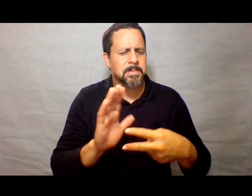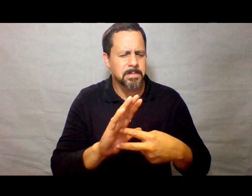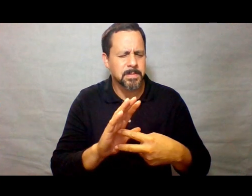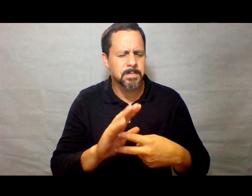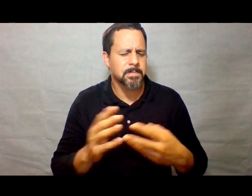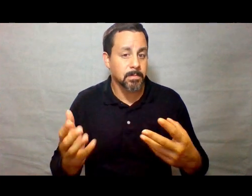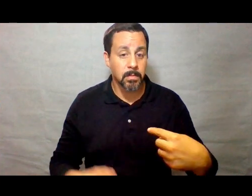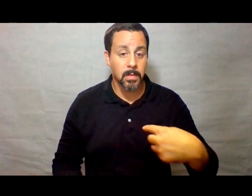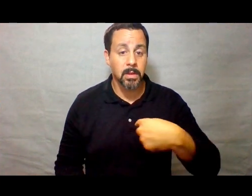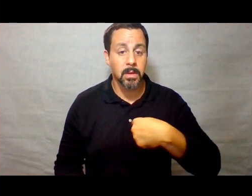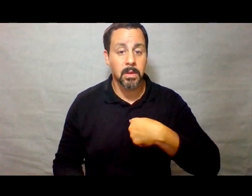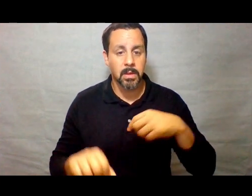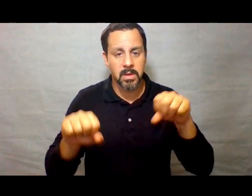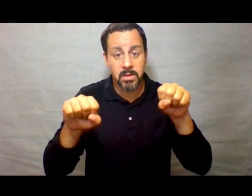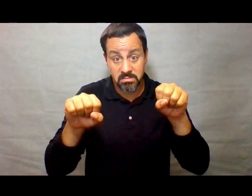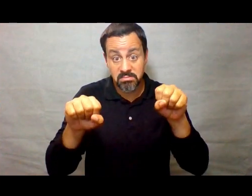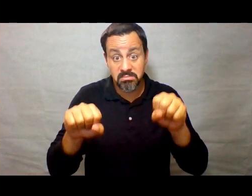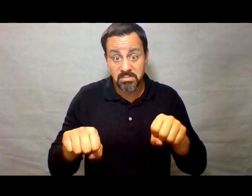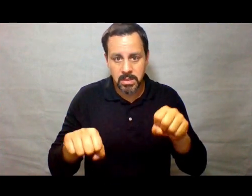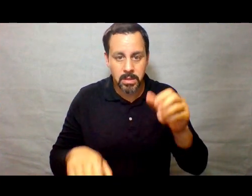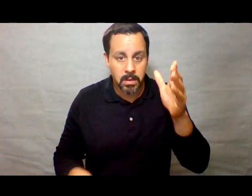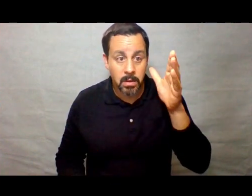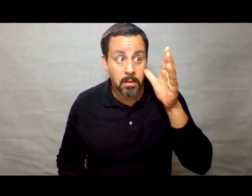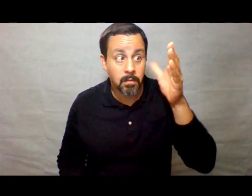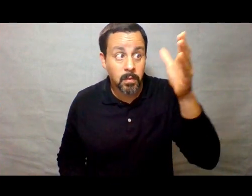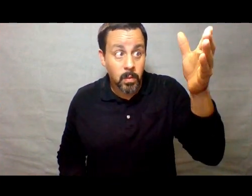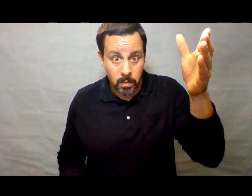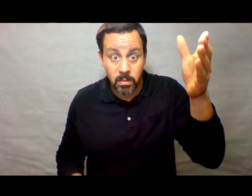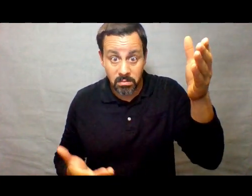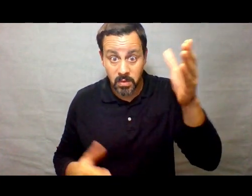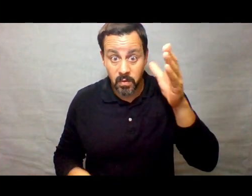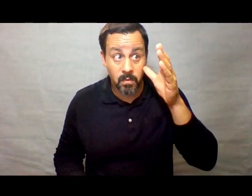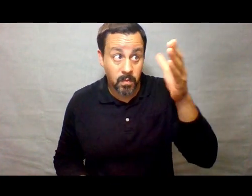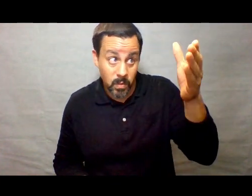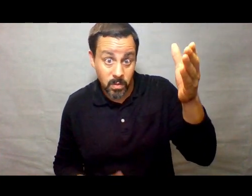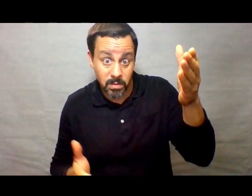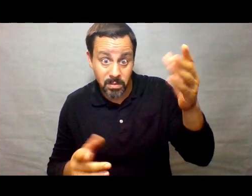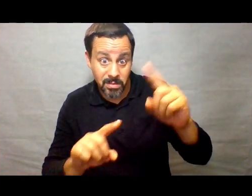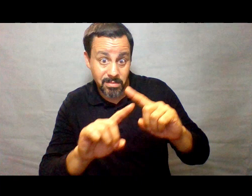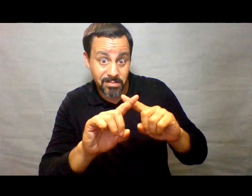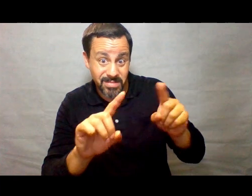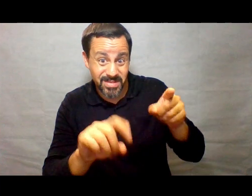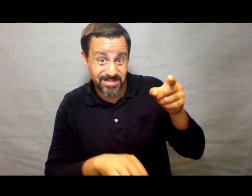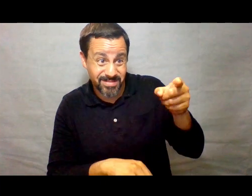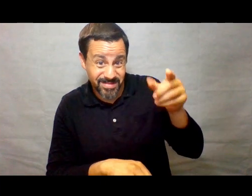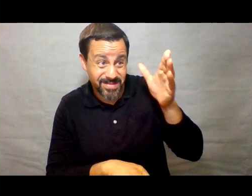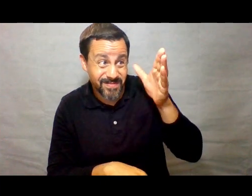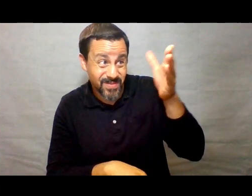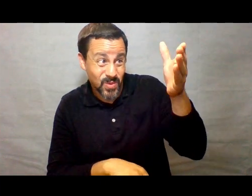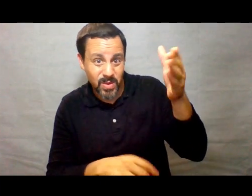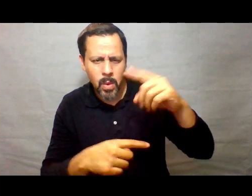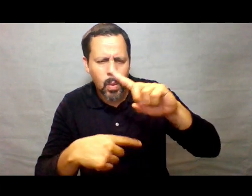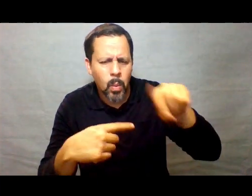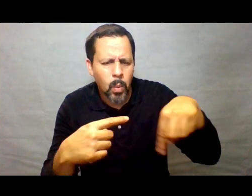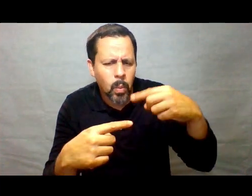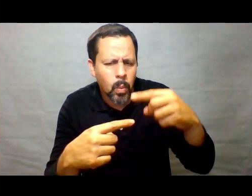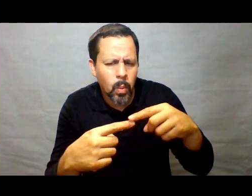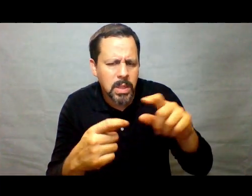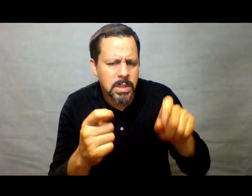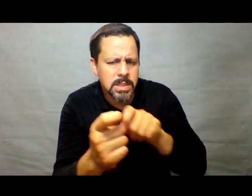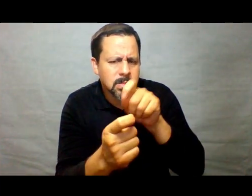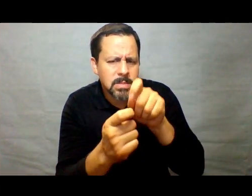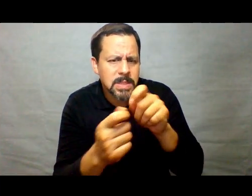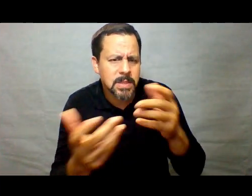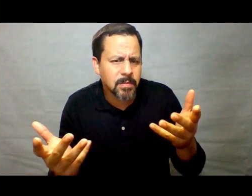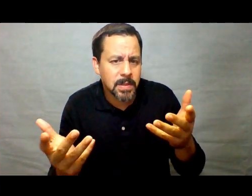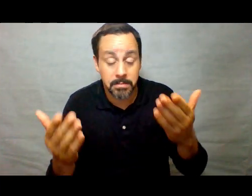Meaning, I can use future in a sentence, but it's unclear at